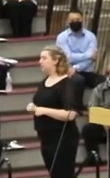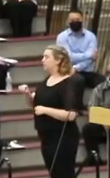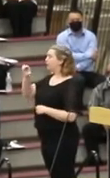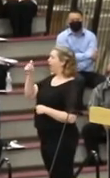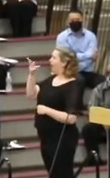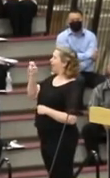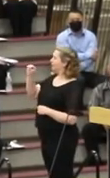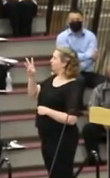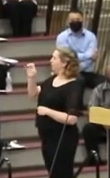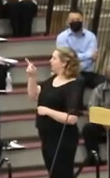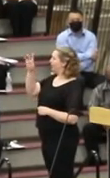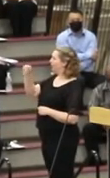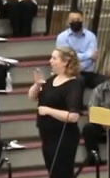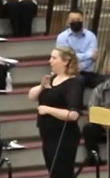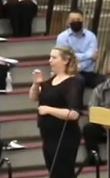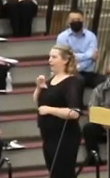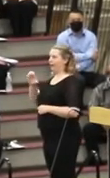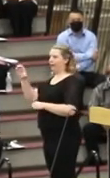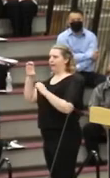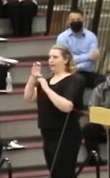Allison Wadowski, Board of Ed Commissioner.